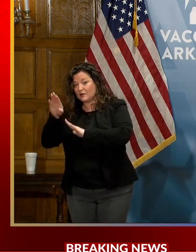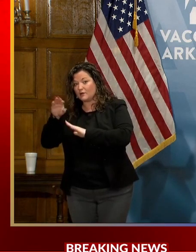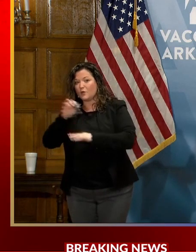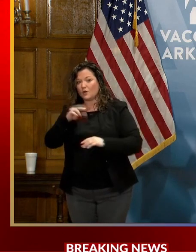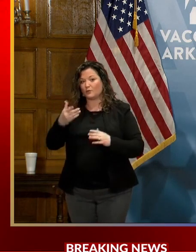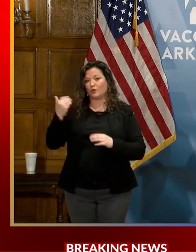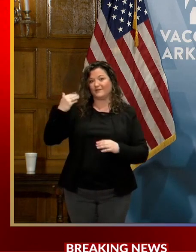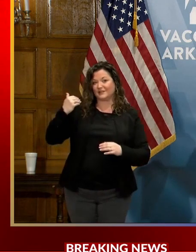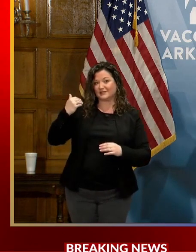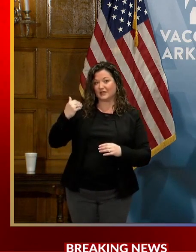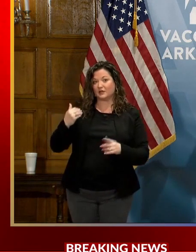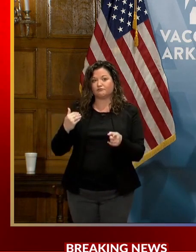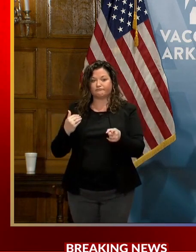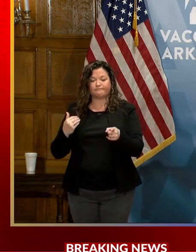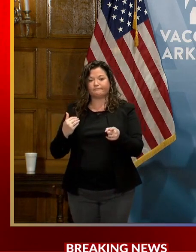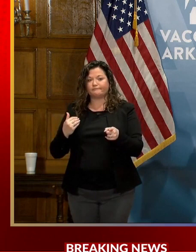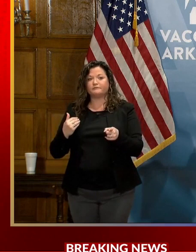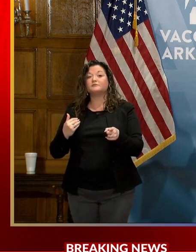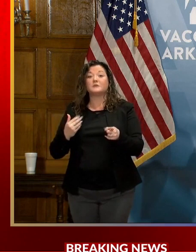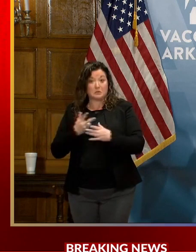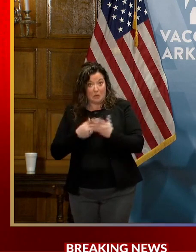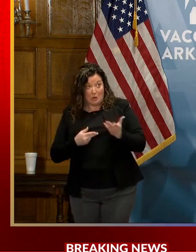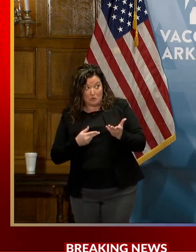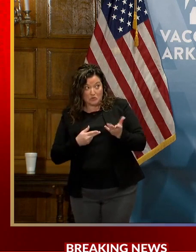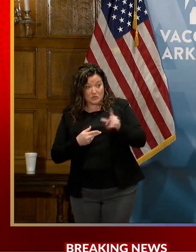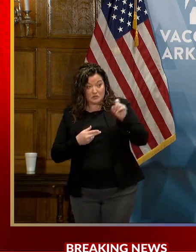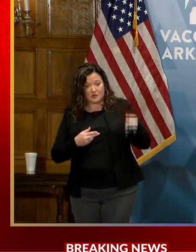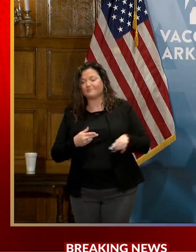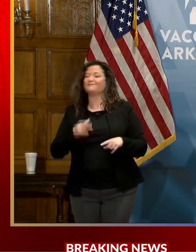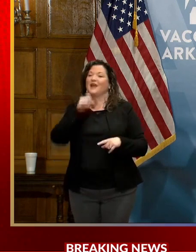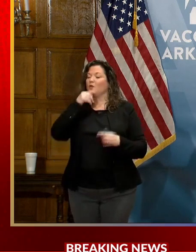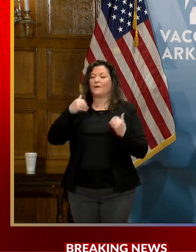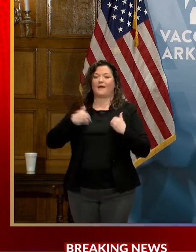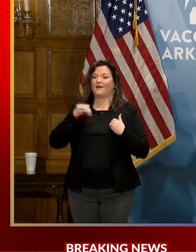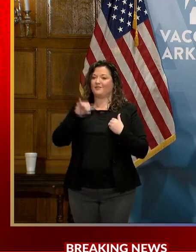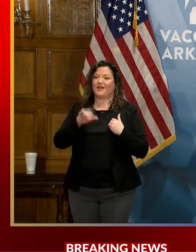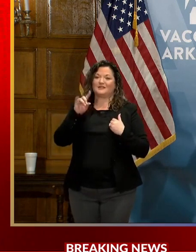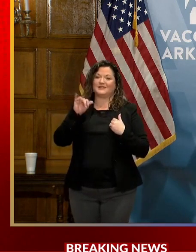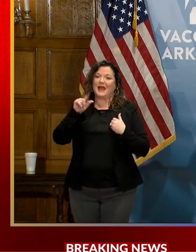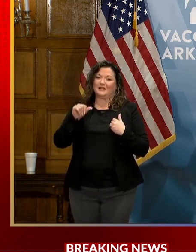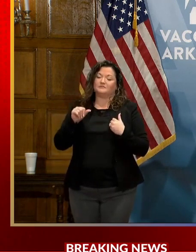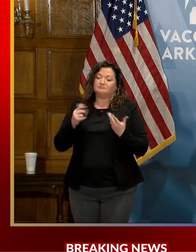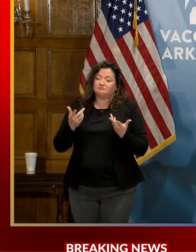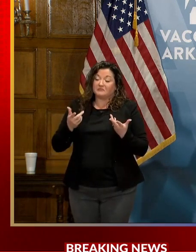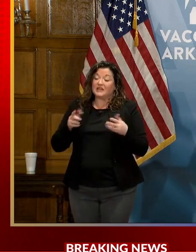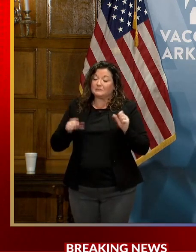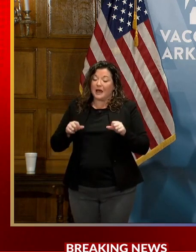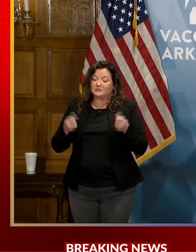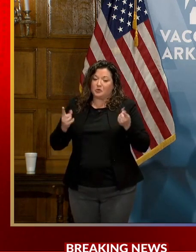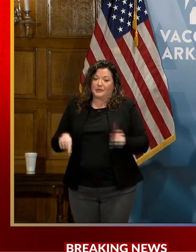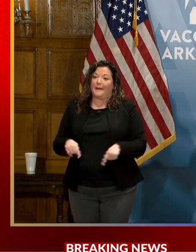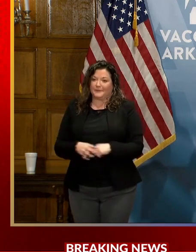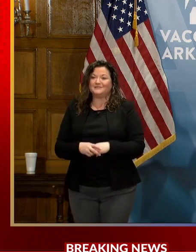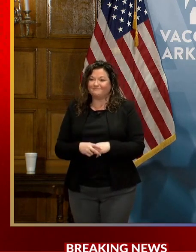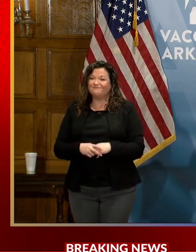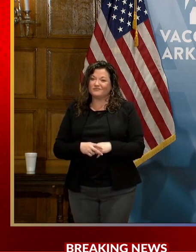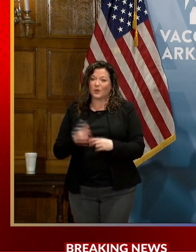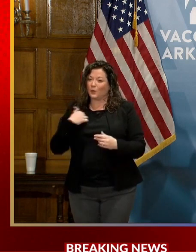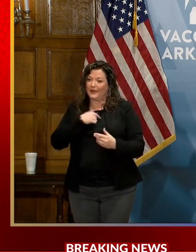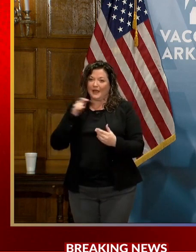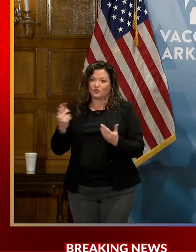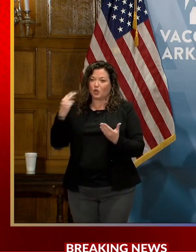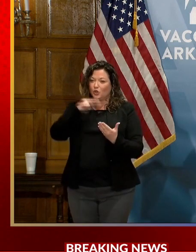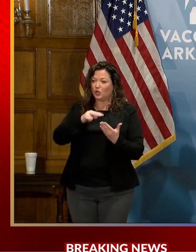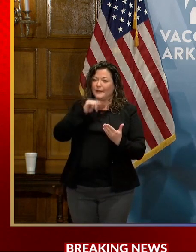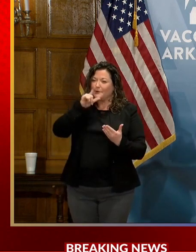can say in comparison both if you like. Yeah, I don't have that data. It's not inconceivable that it could happen, so we would have to go back. I'm not sure that